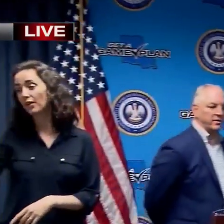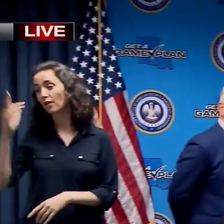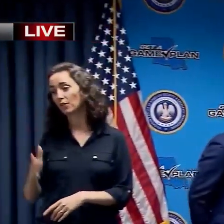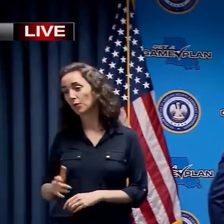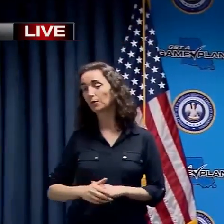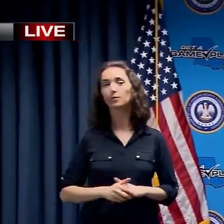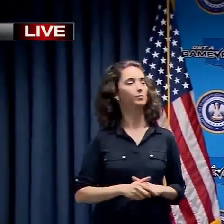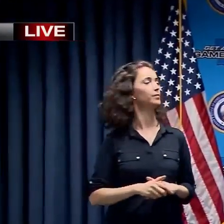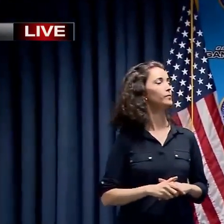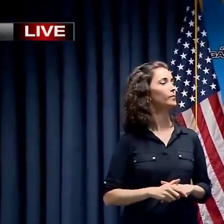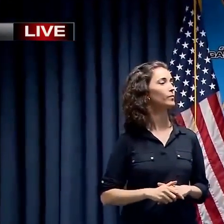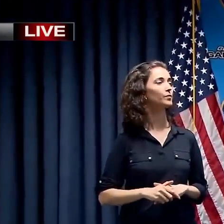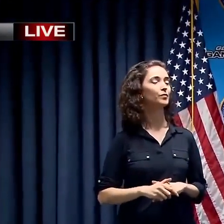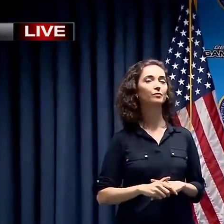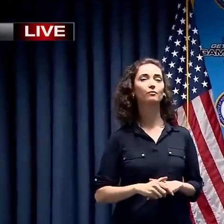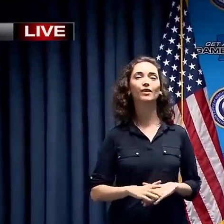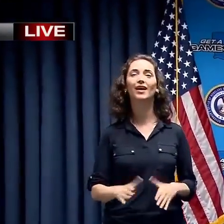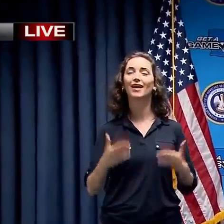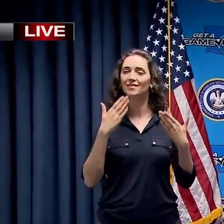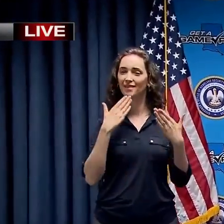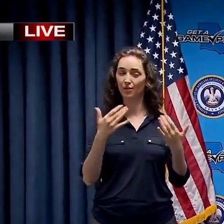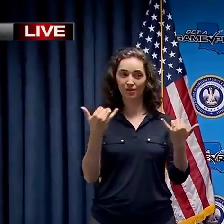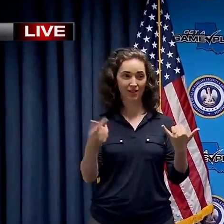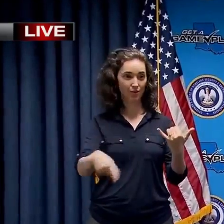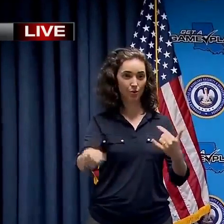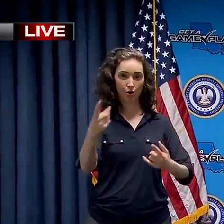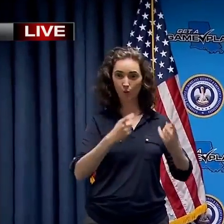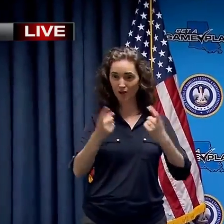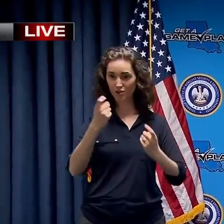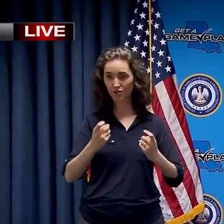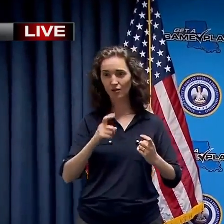Thank you. So at this time, we will take your questions, and I'm assuming